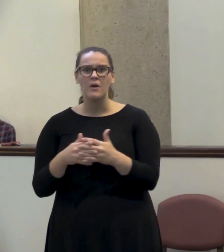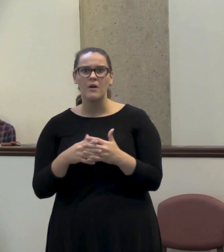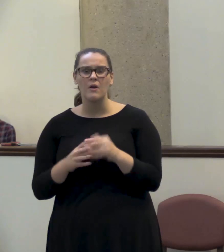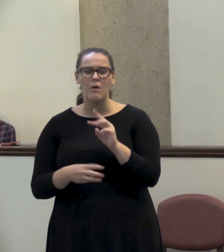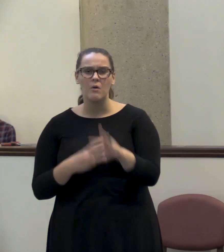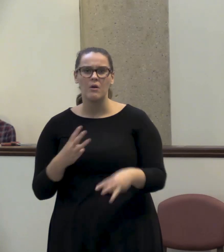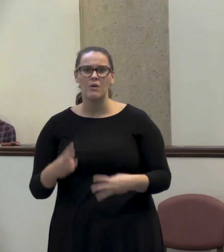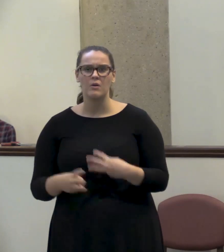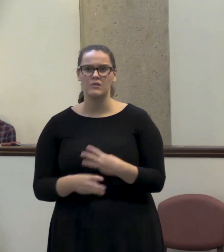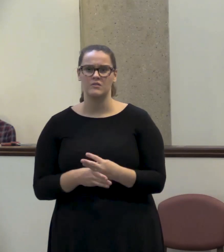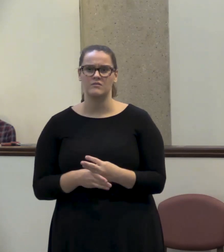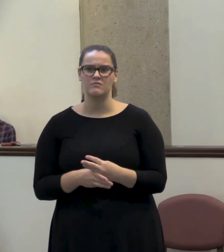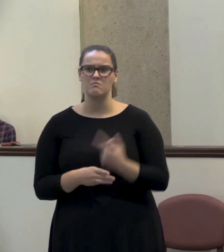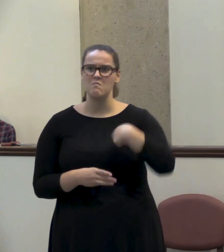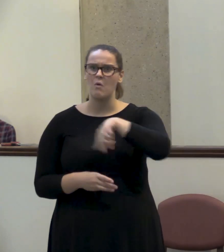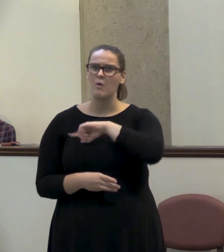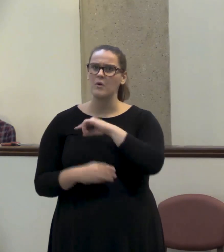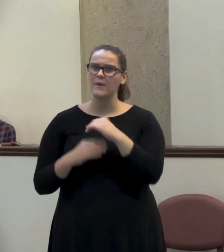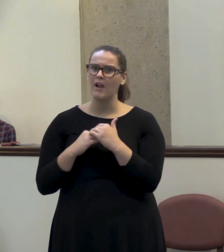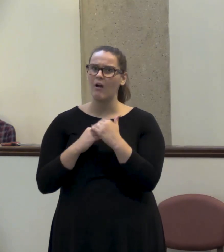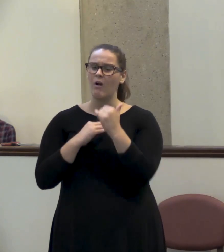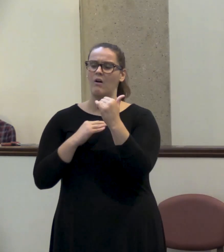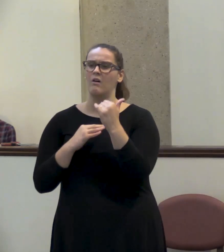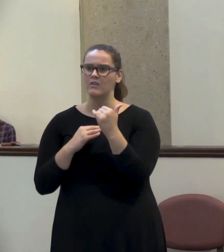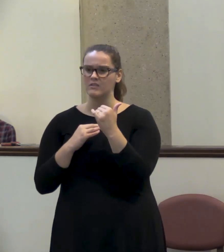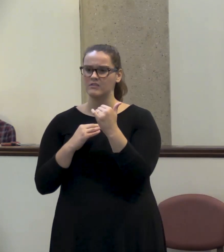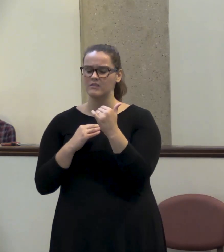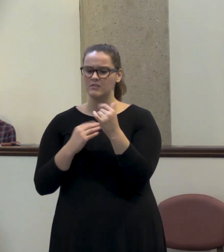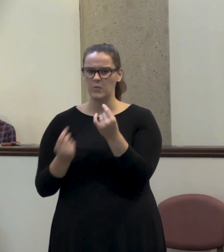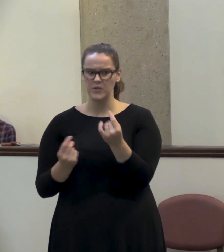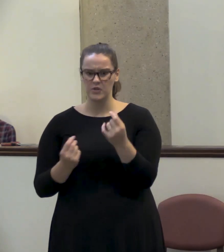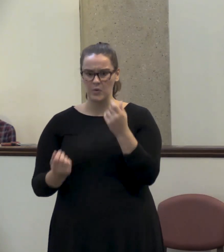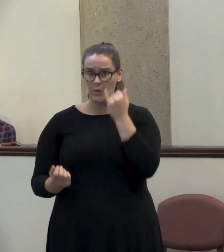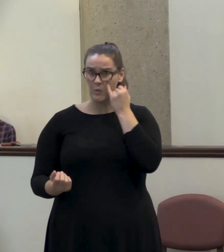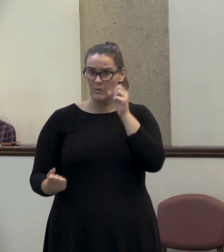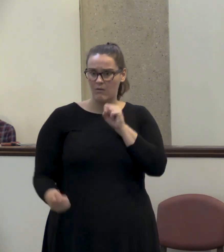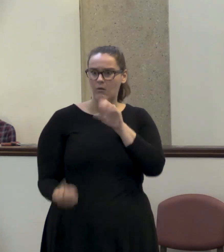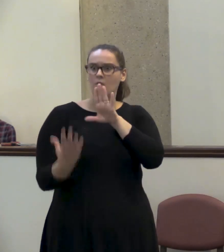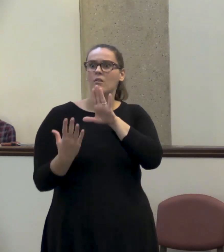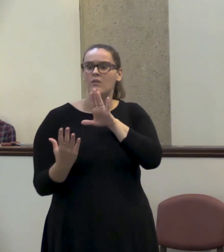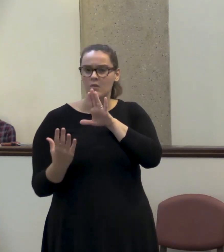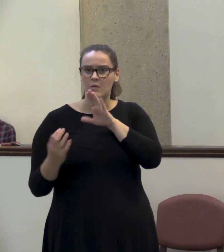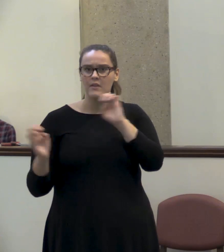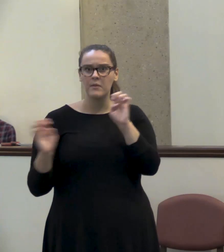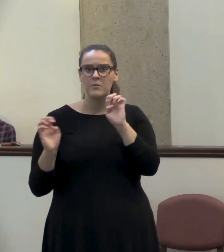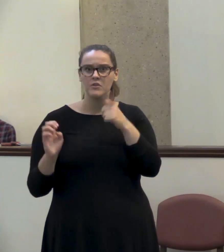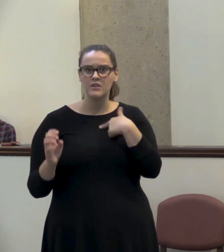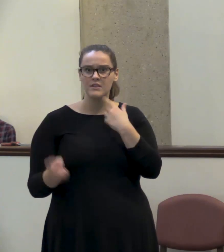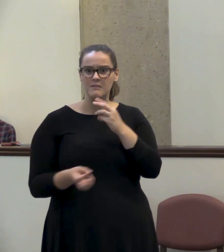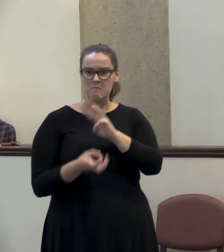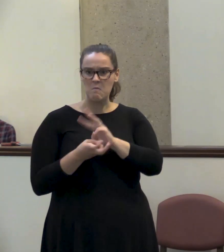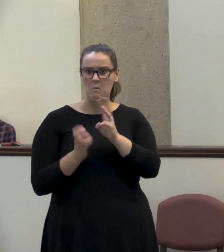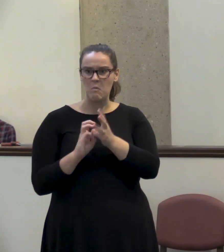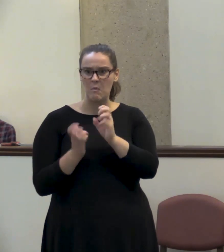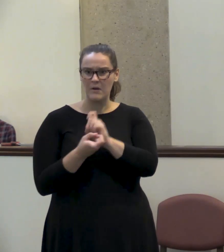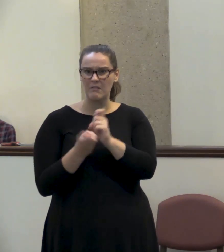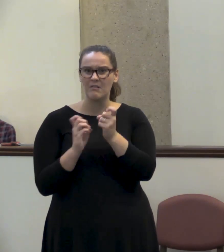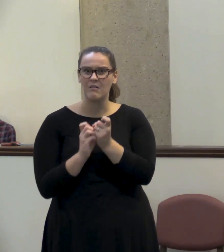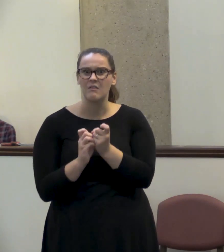called to be and to do to confront the climate crisis that is upon us